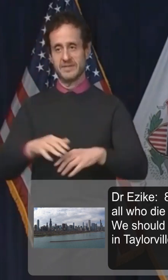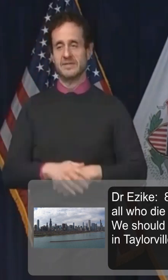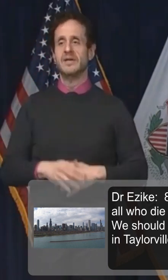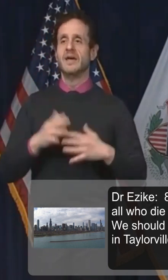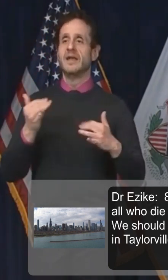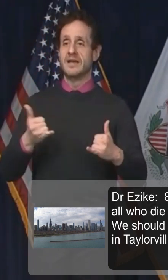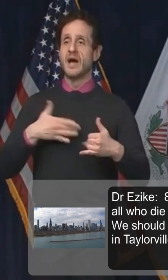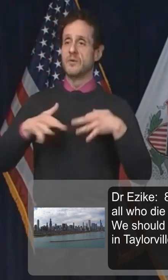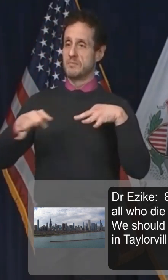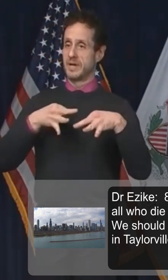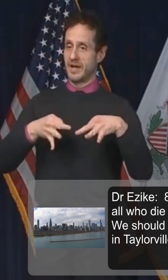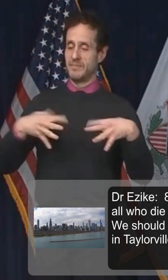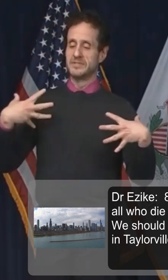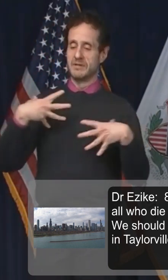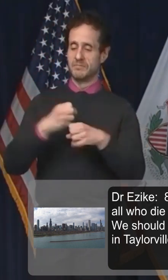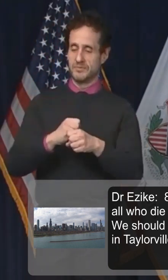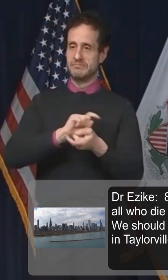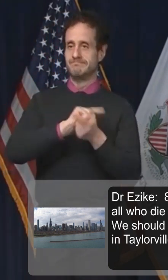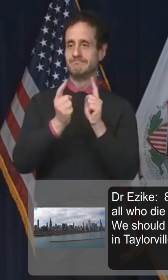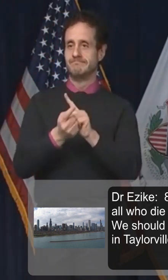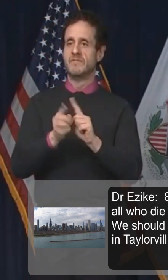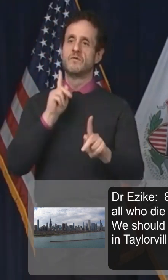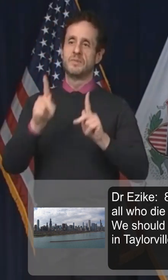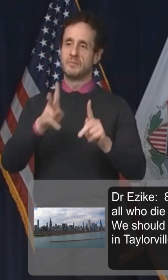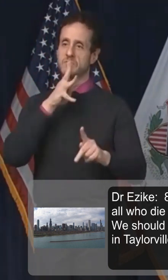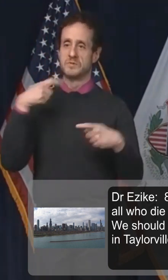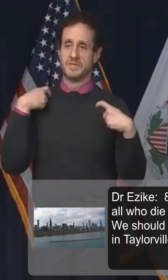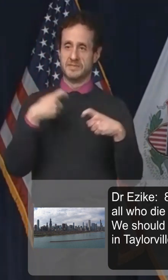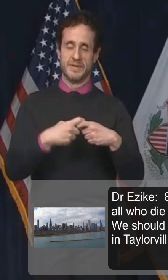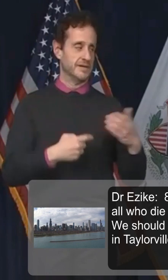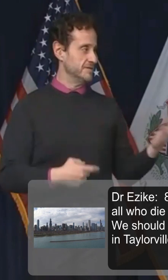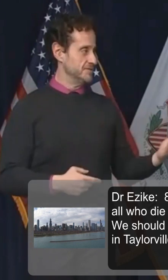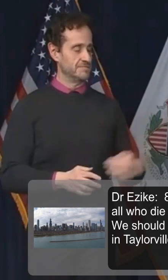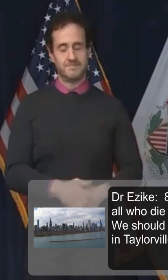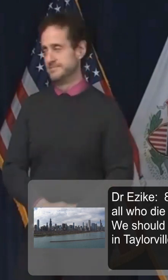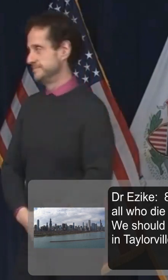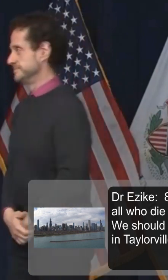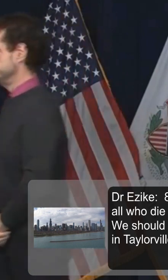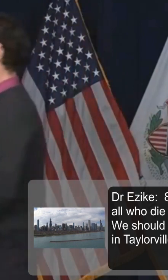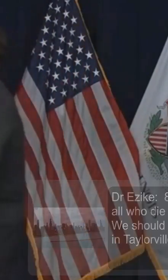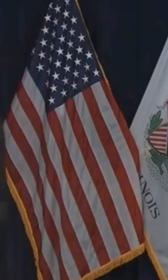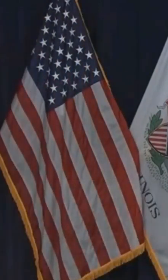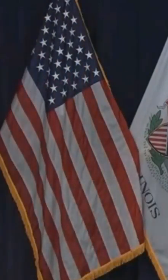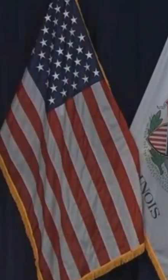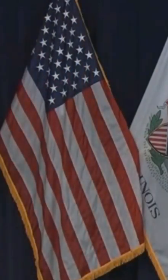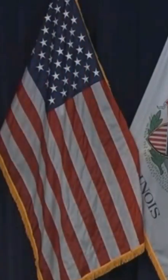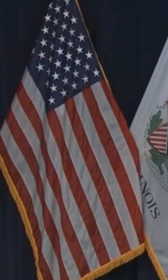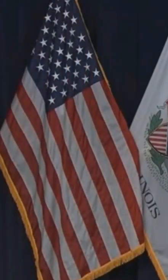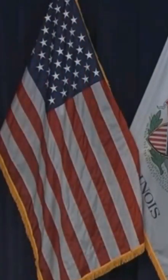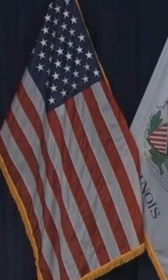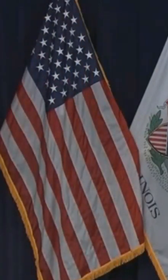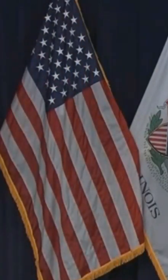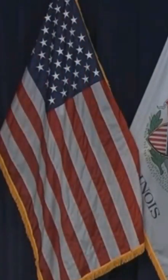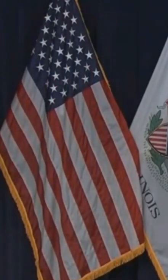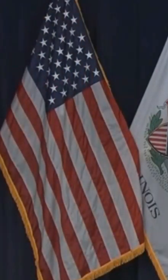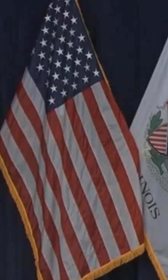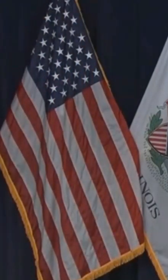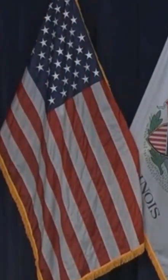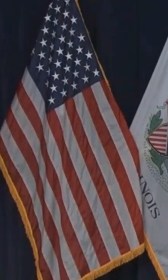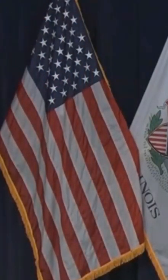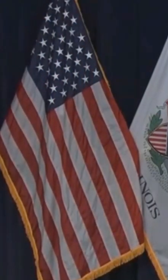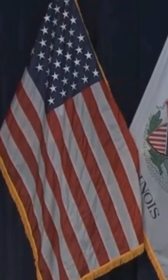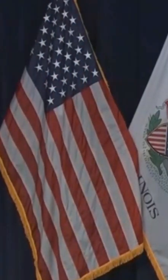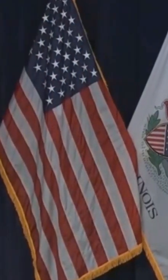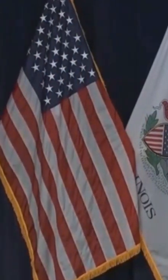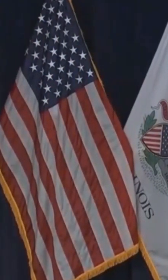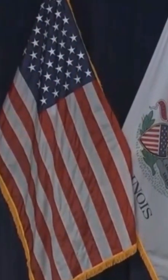And now I'll summarize the comments in Spanish. Esta mañana llamé a la estación de radio local en el